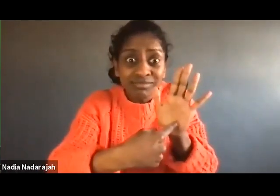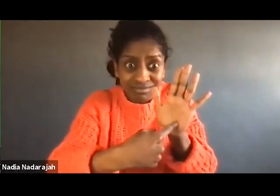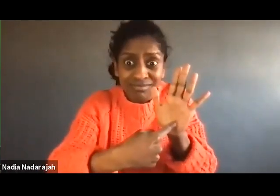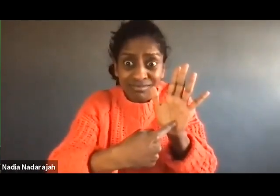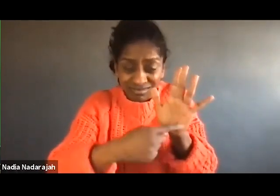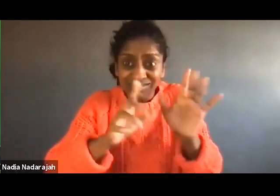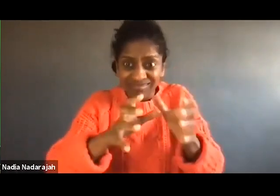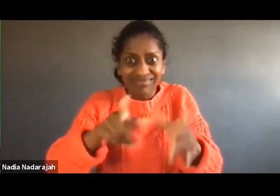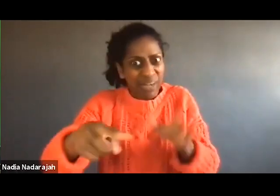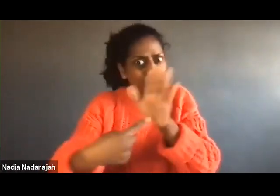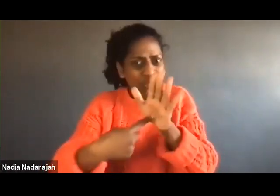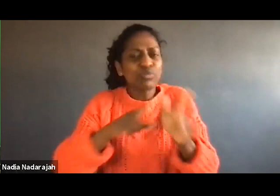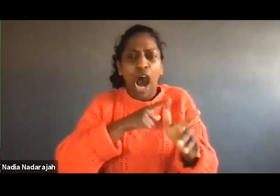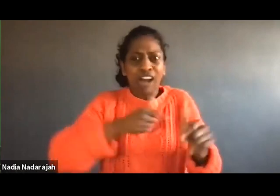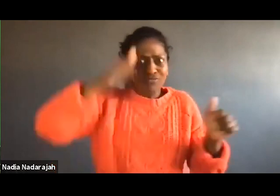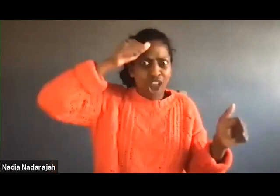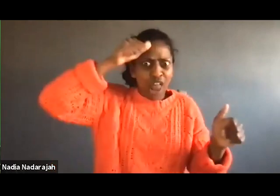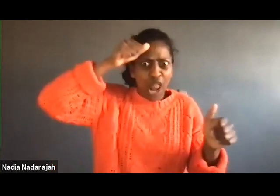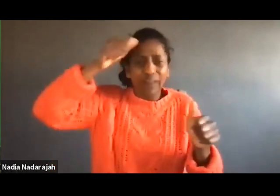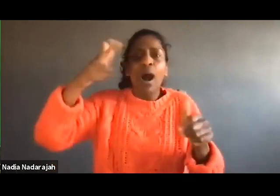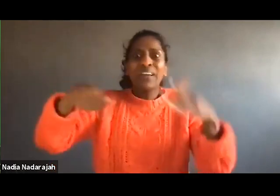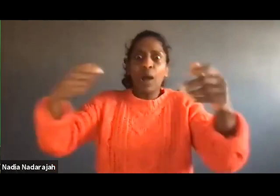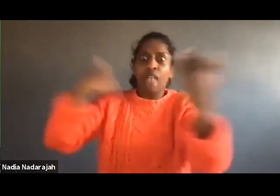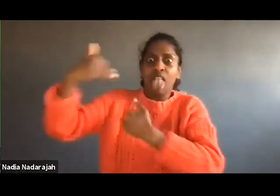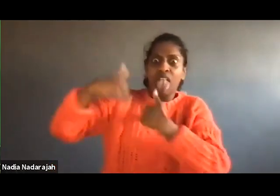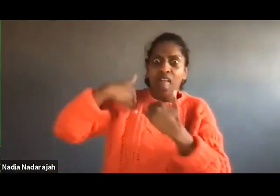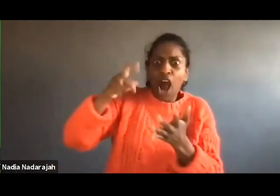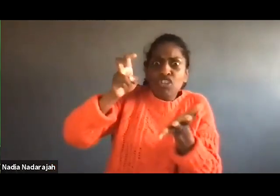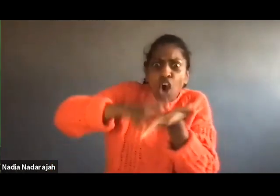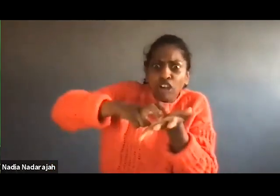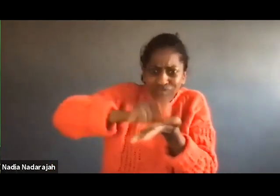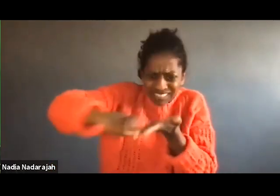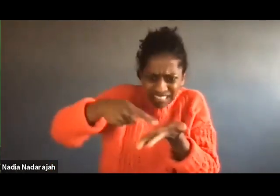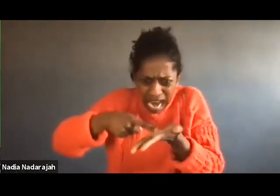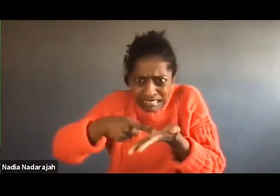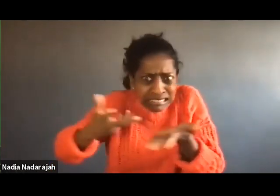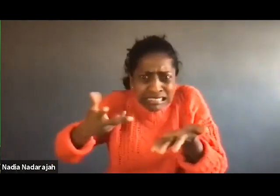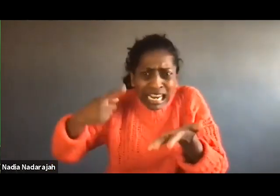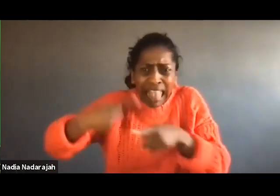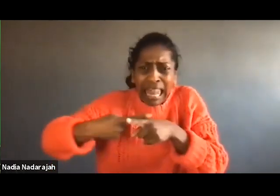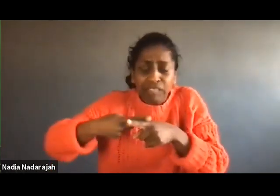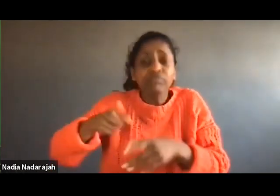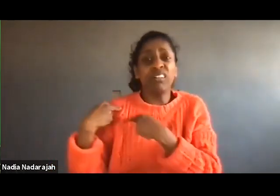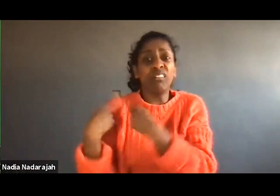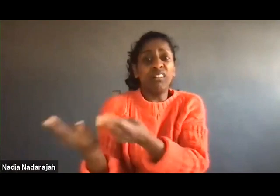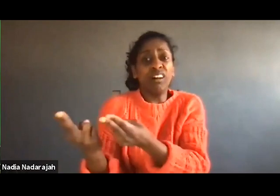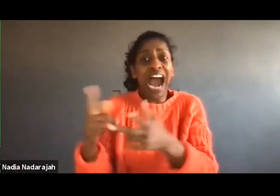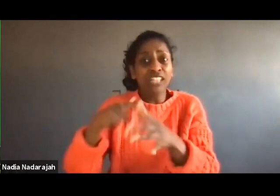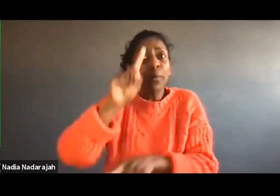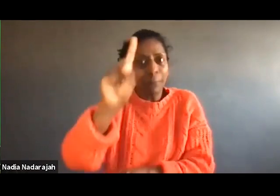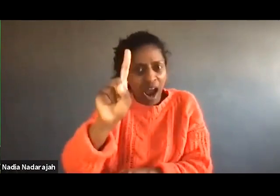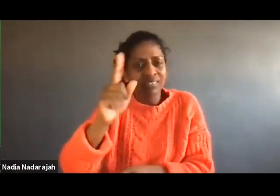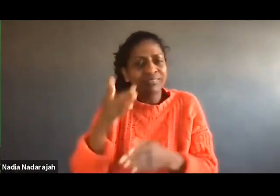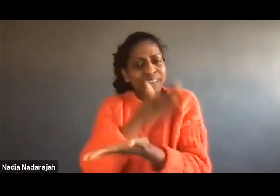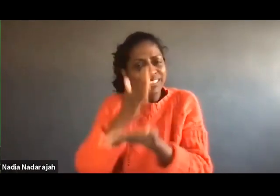So I've before had requests made to my agent. It's important that you get an agent if you want to get into